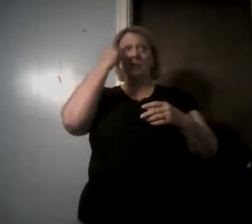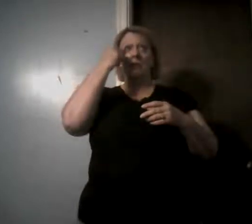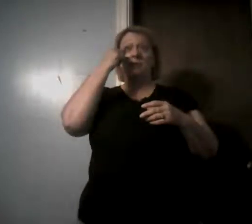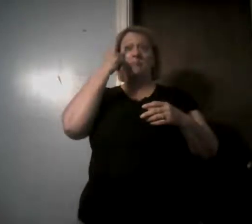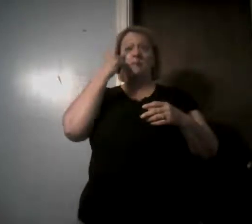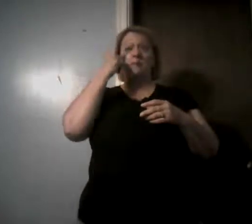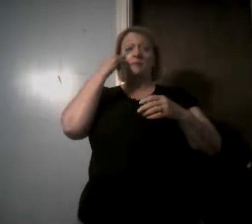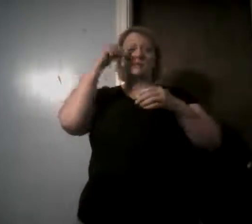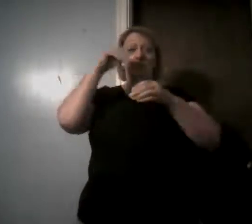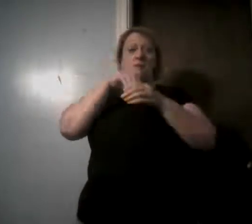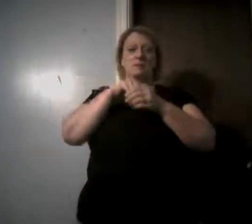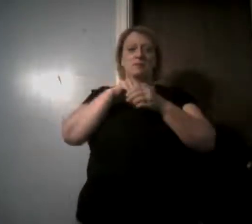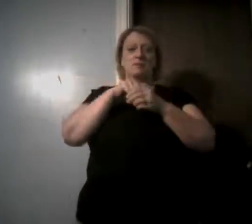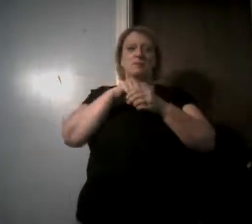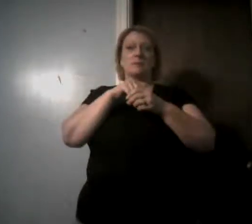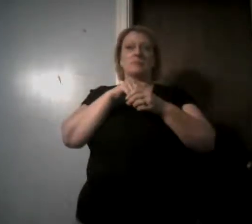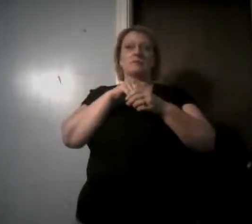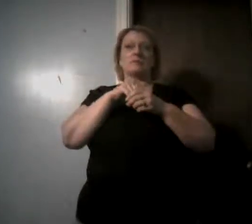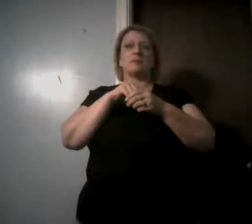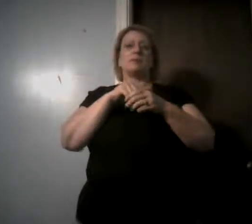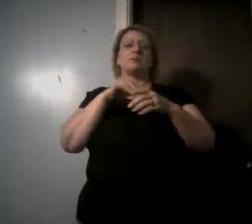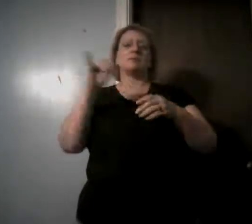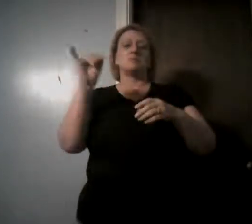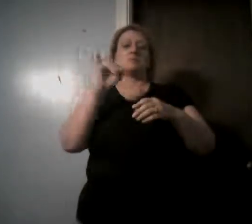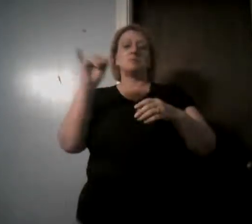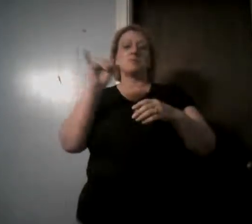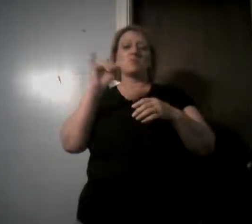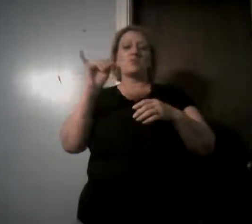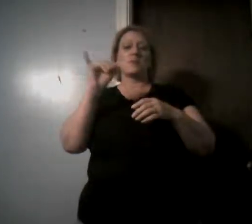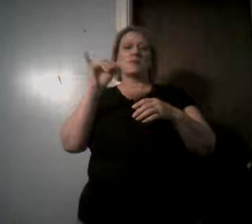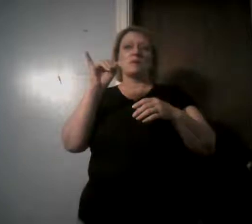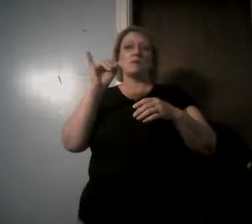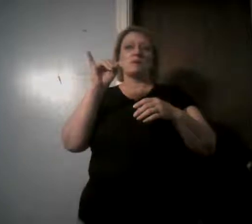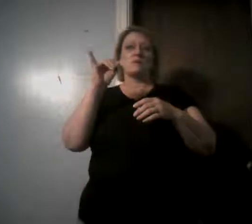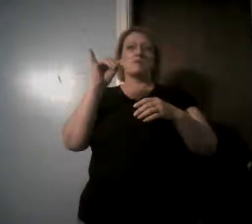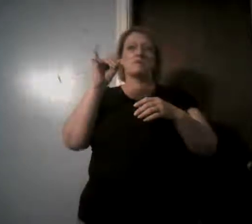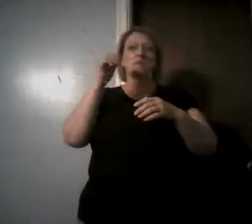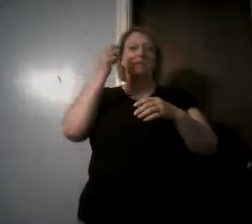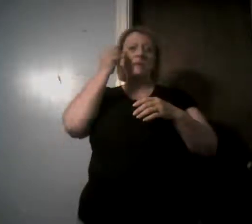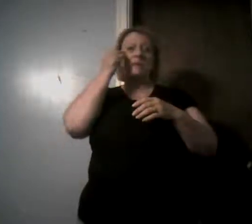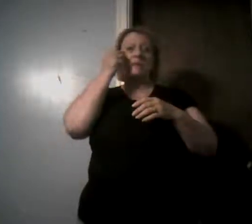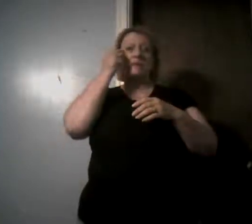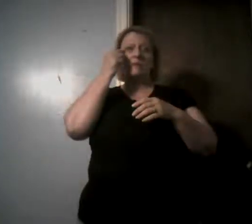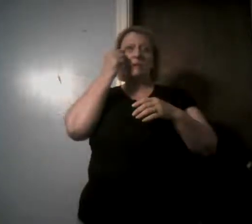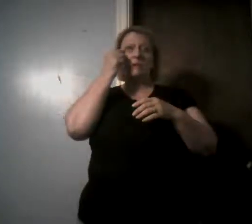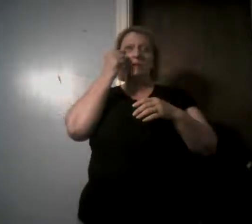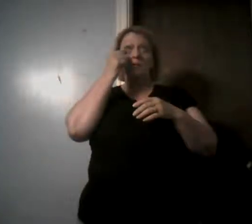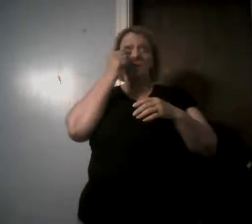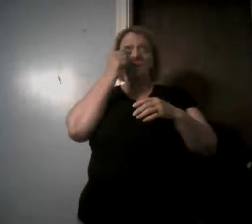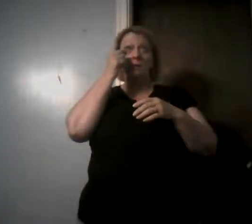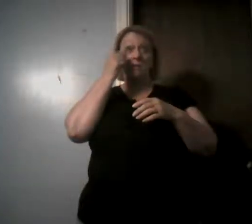Staph are an infection that causes a tender red lump in or along the edge of the eyelids.